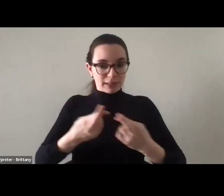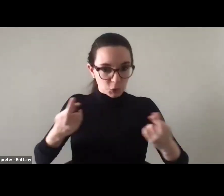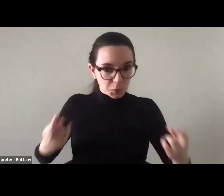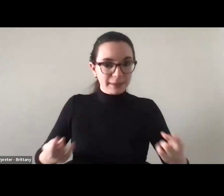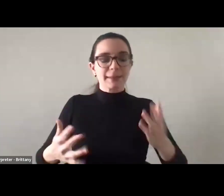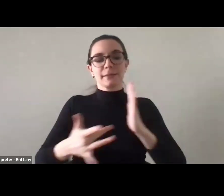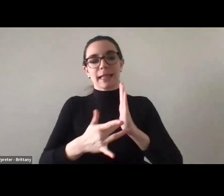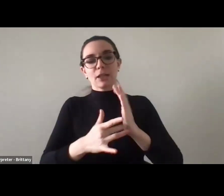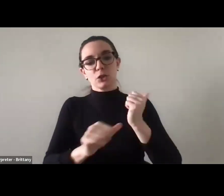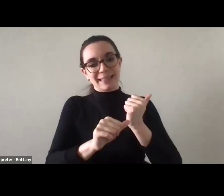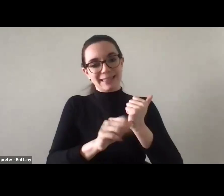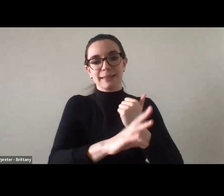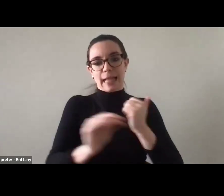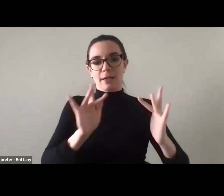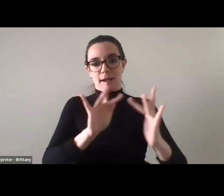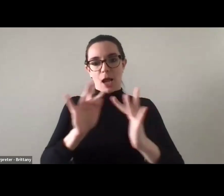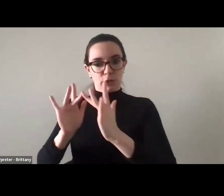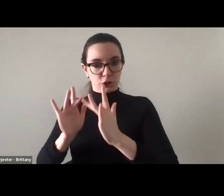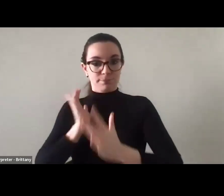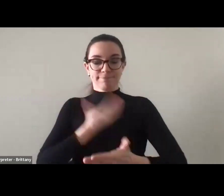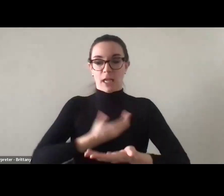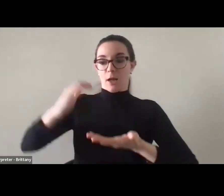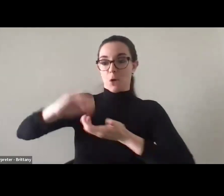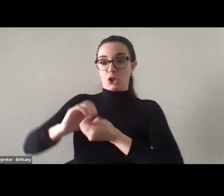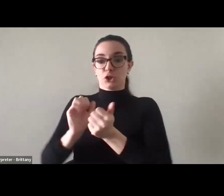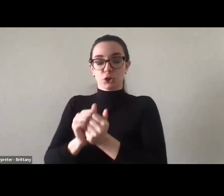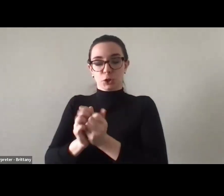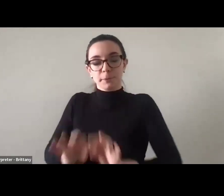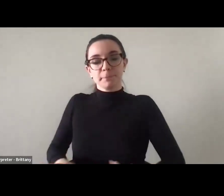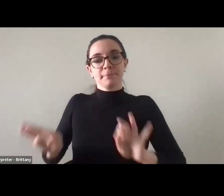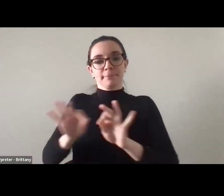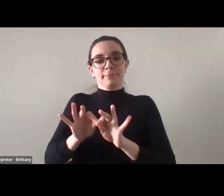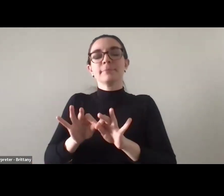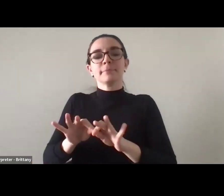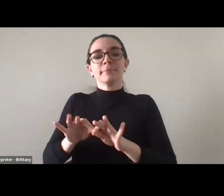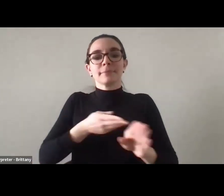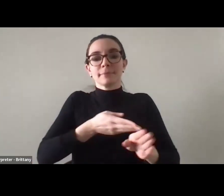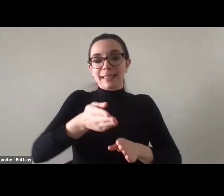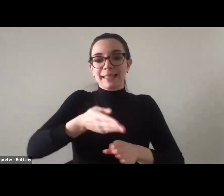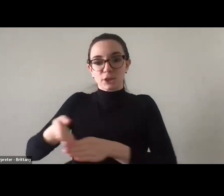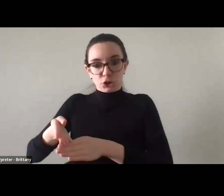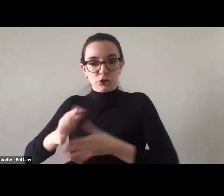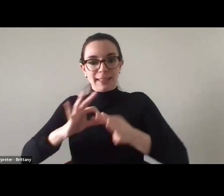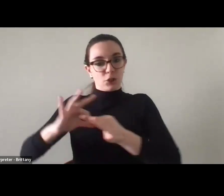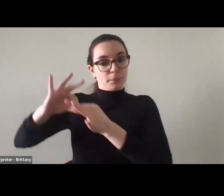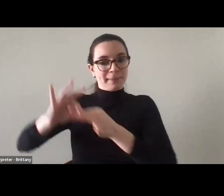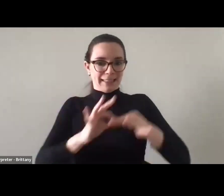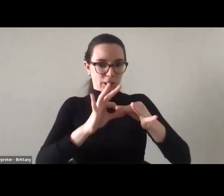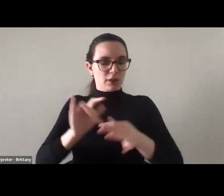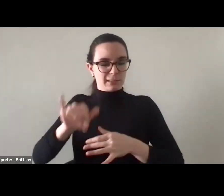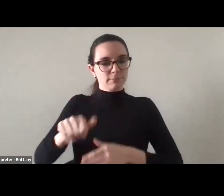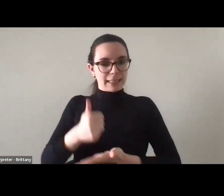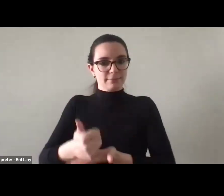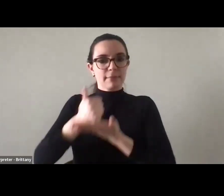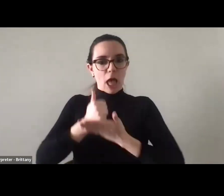outreach. And our partnership with several core industry intermediaries has especially helped drive this